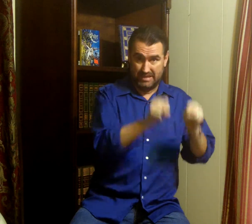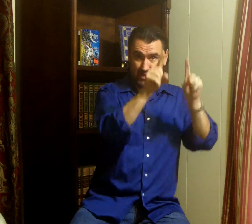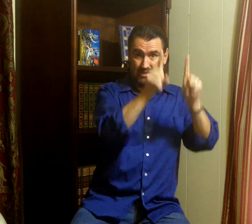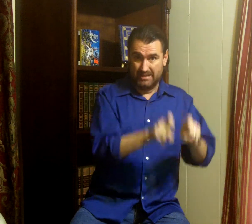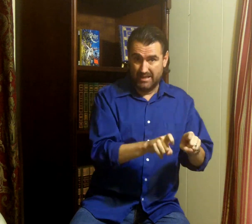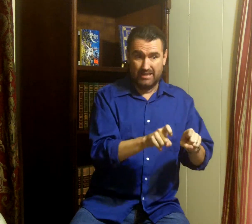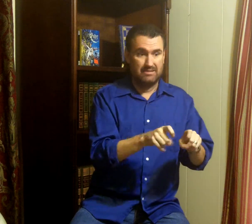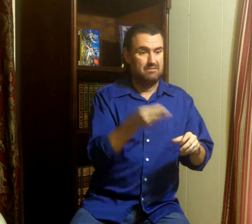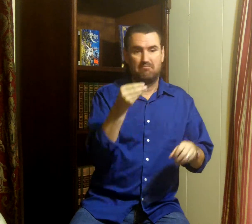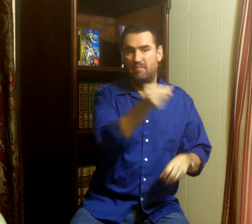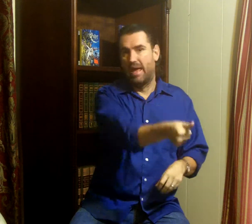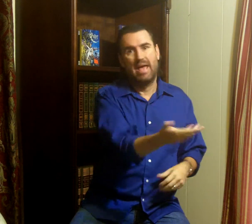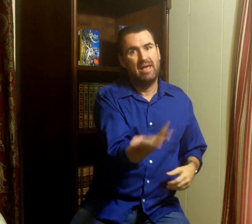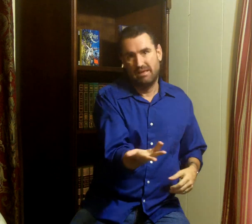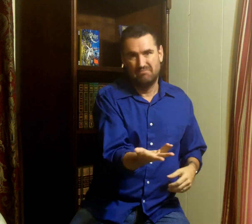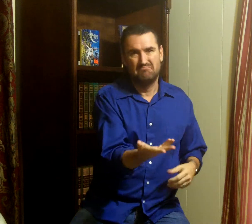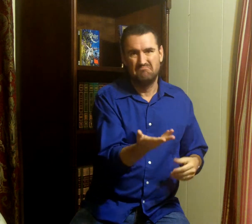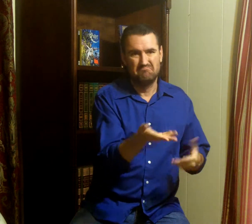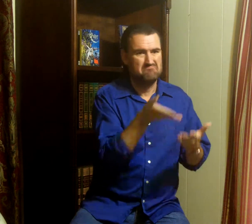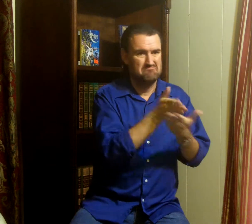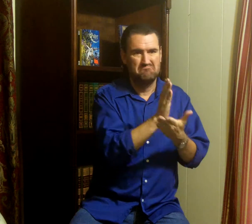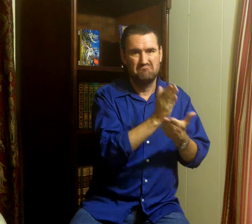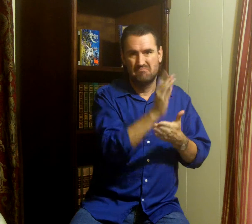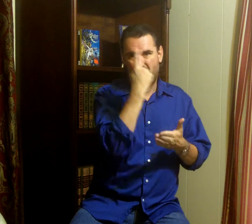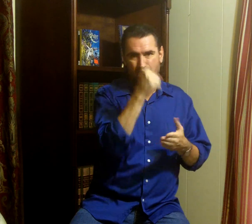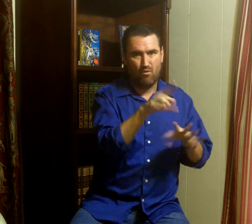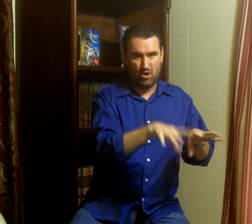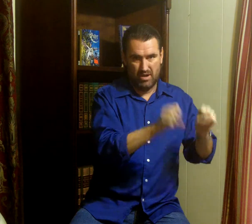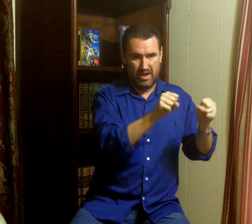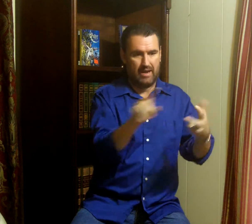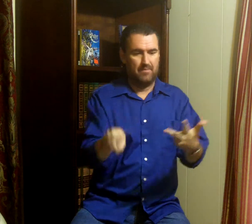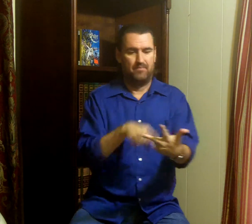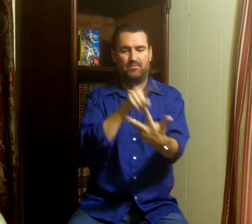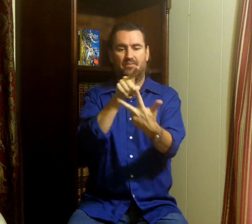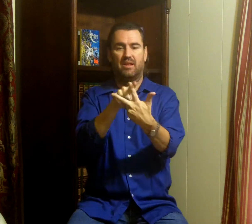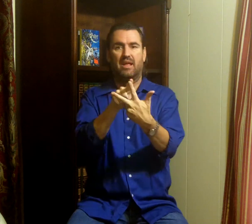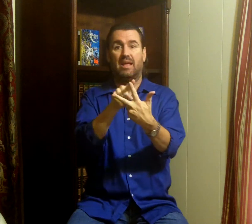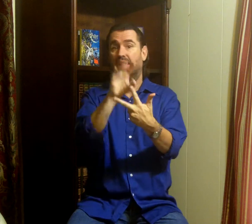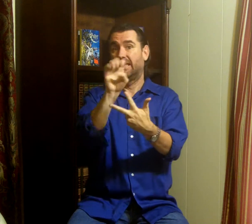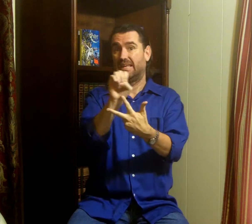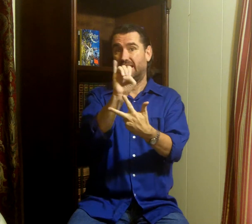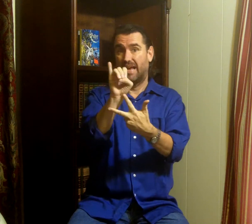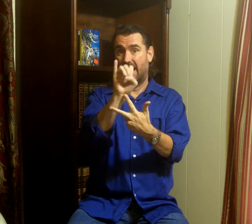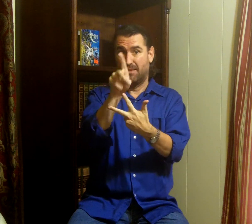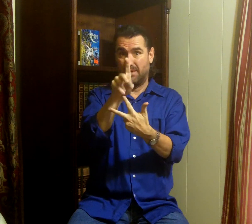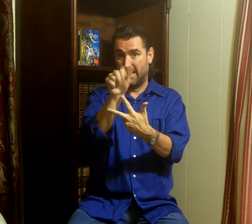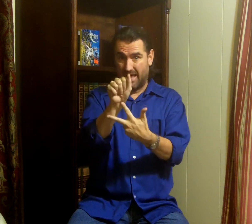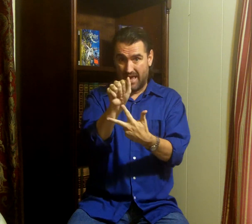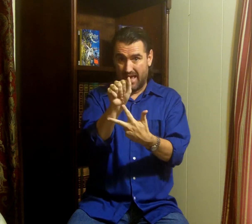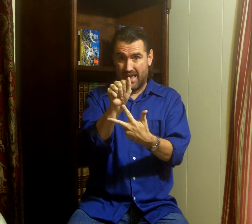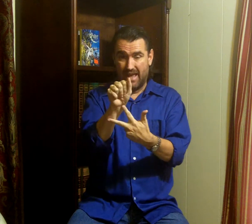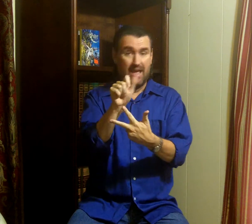If you want to take the EIPA assessment, you do not have to take a knowledge